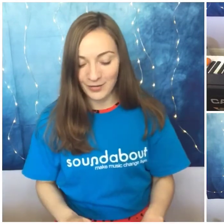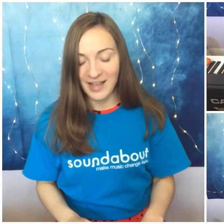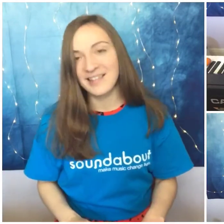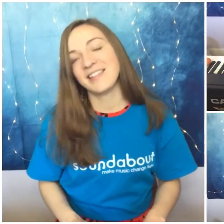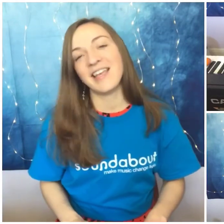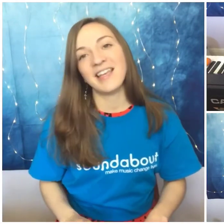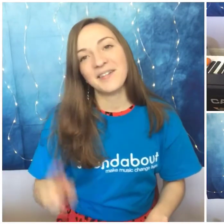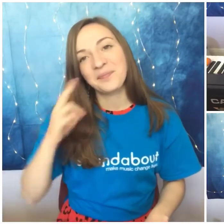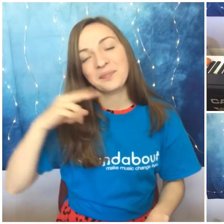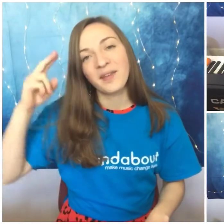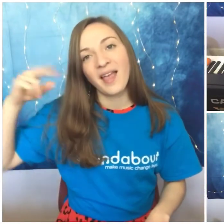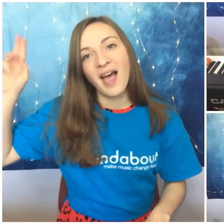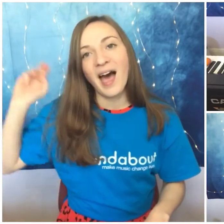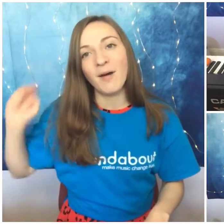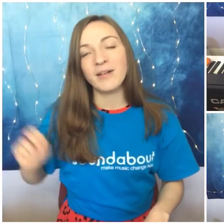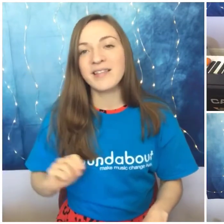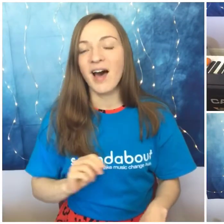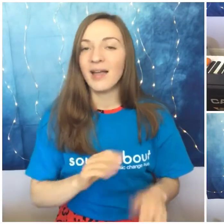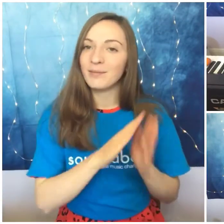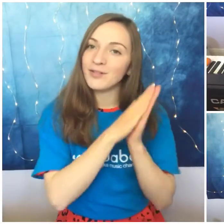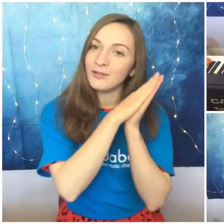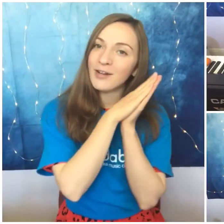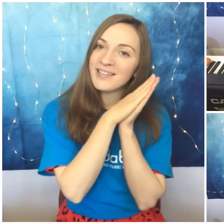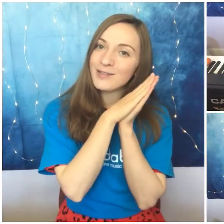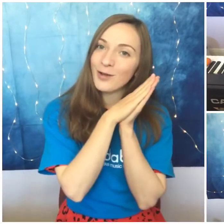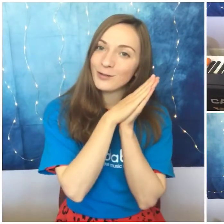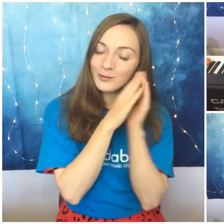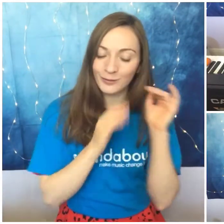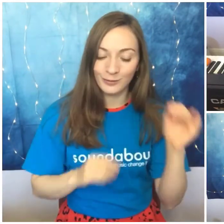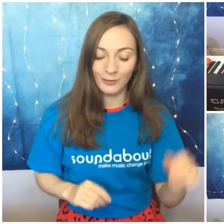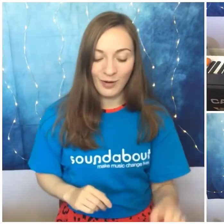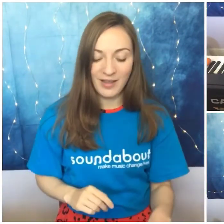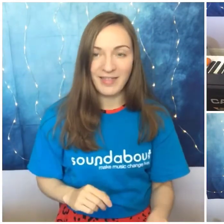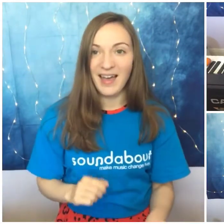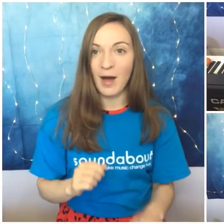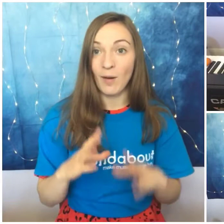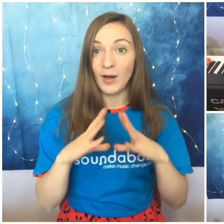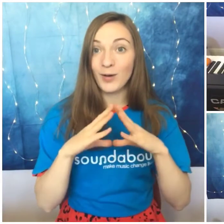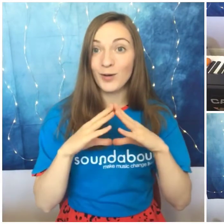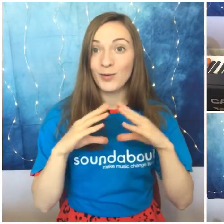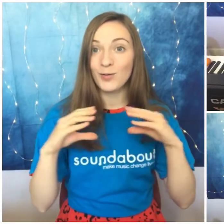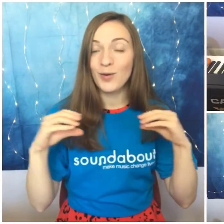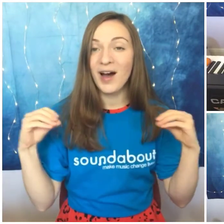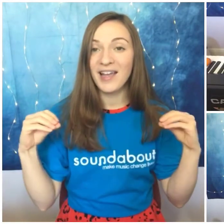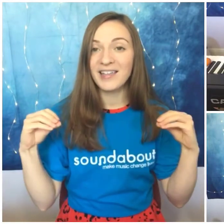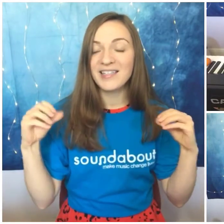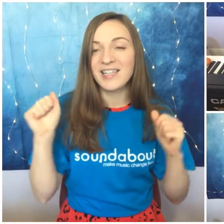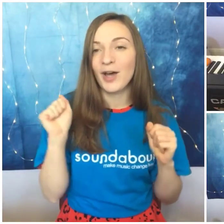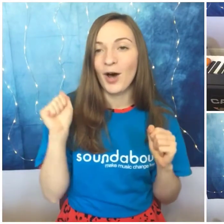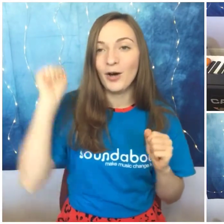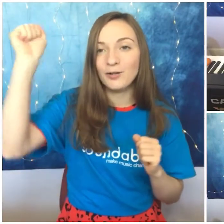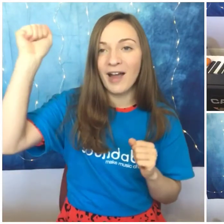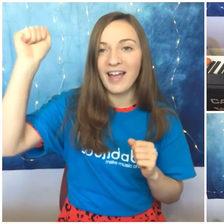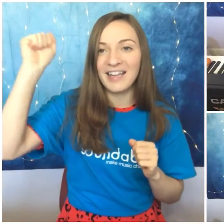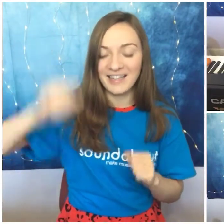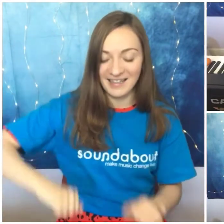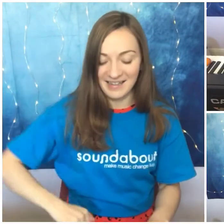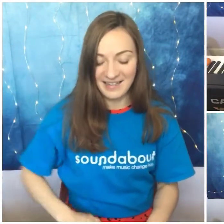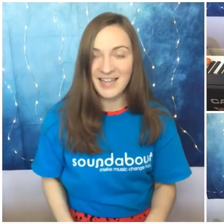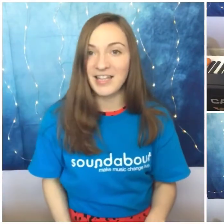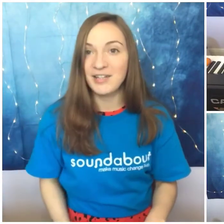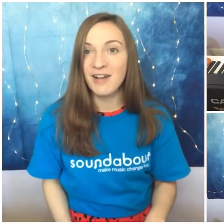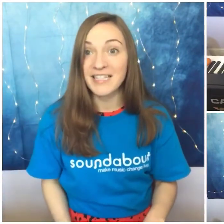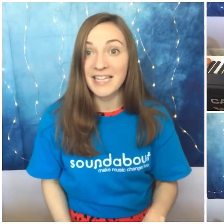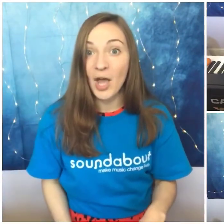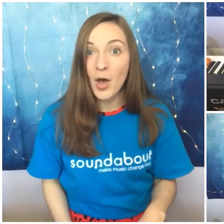So let's sing our time to rest song with our quiet hooray in